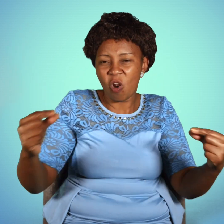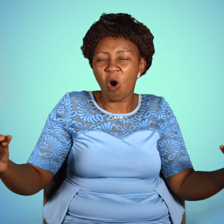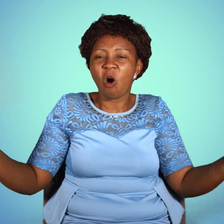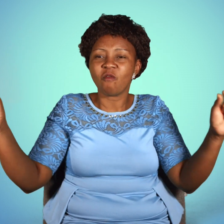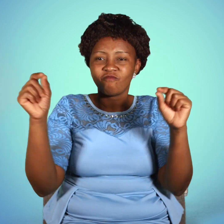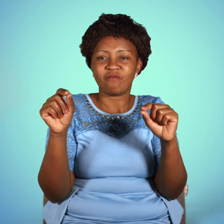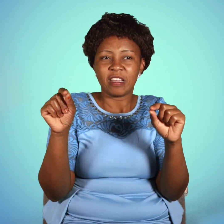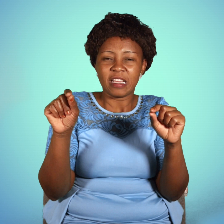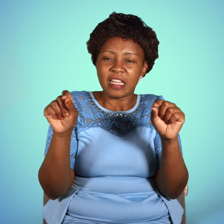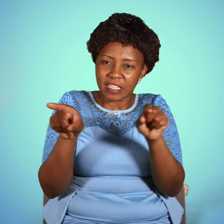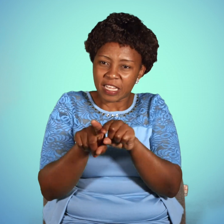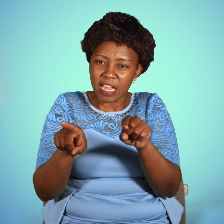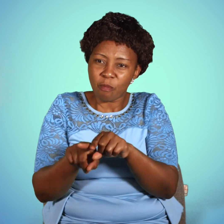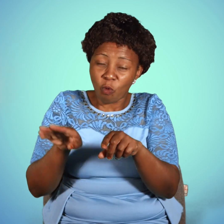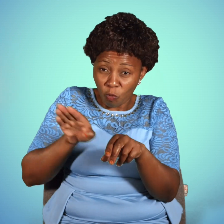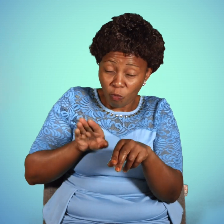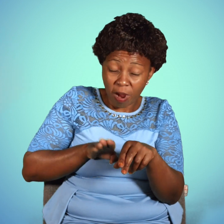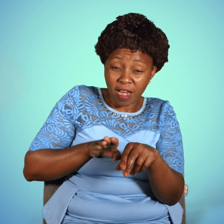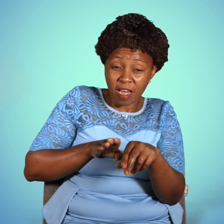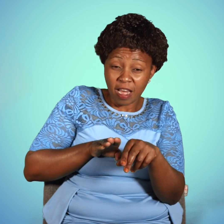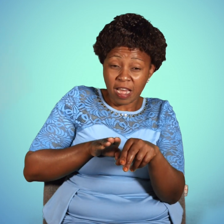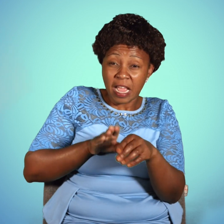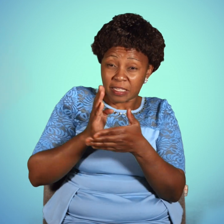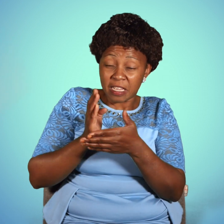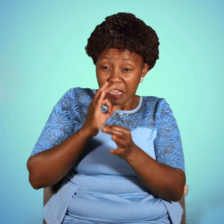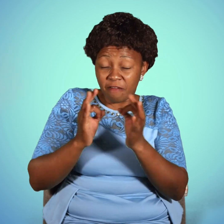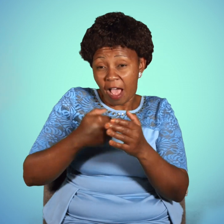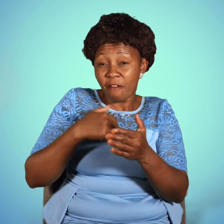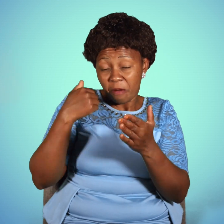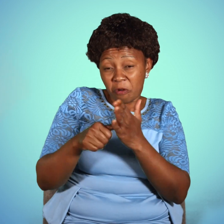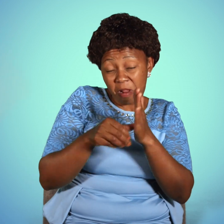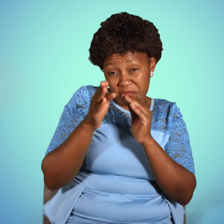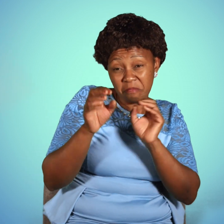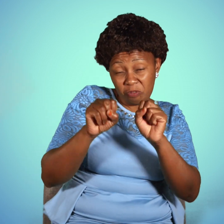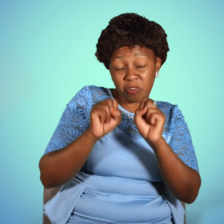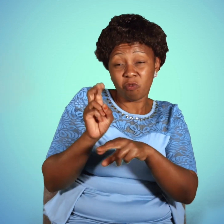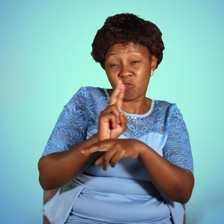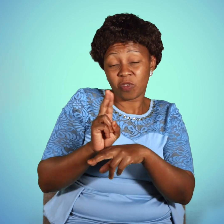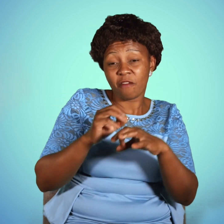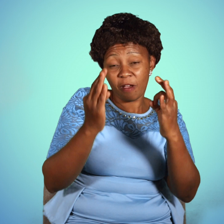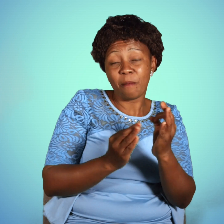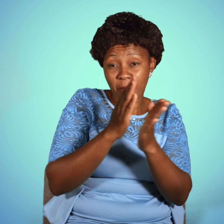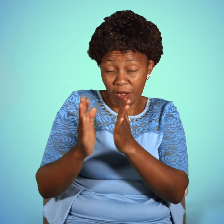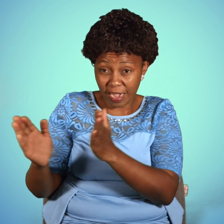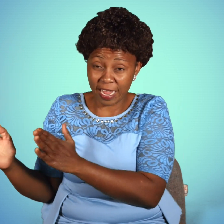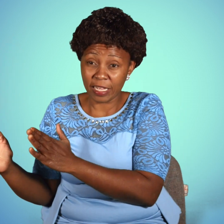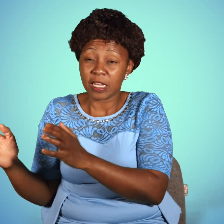Women with cycles outside this range should use a different method of family planning to